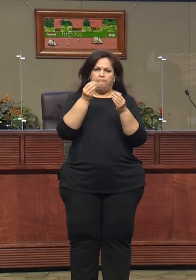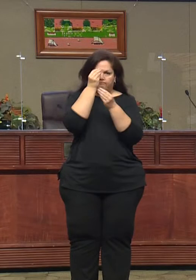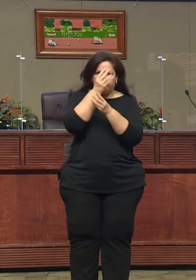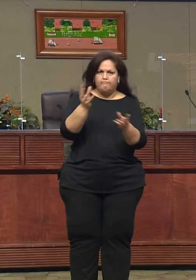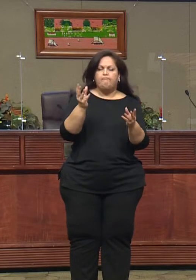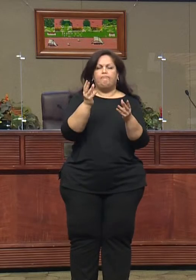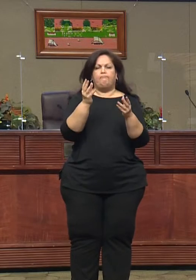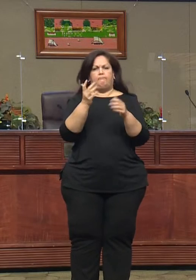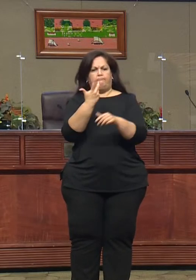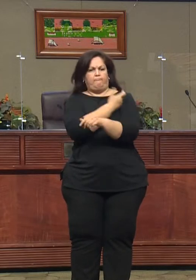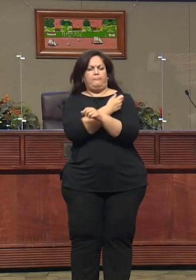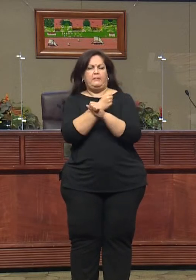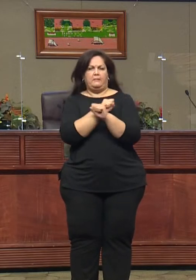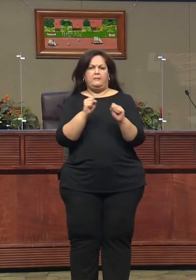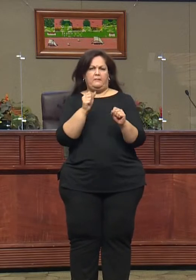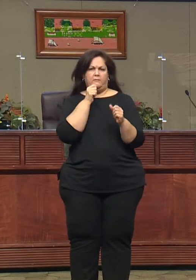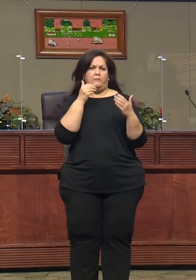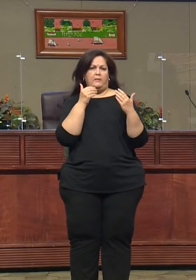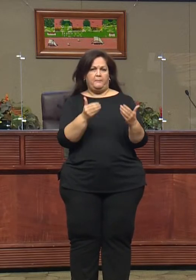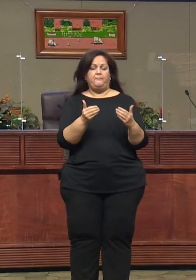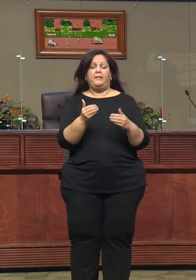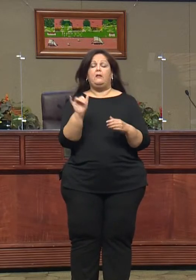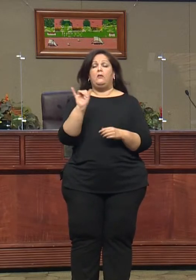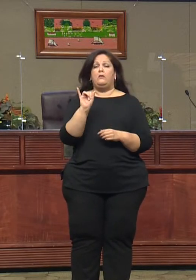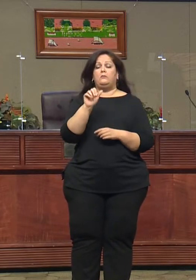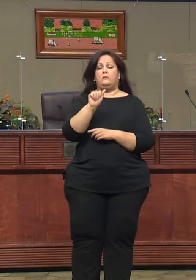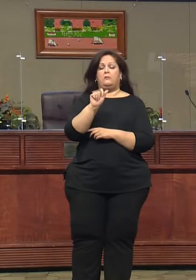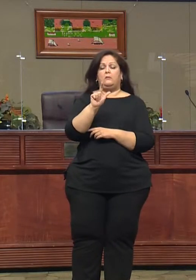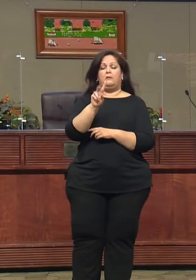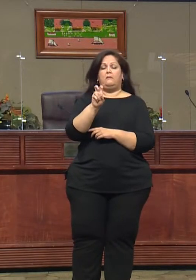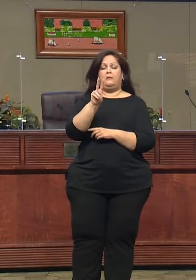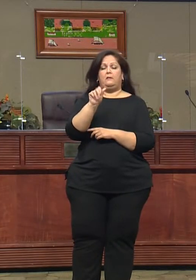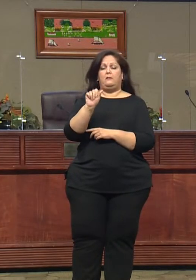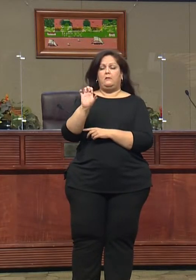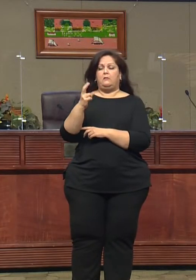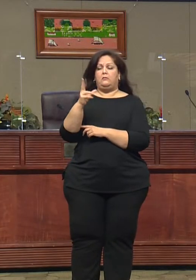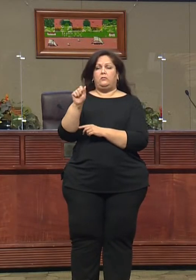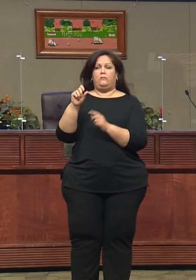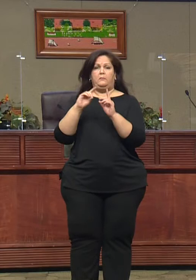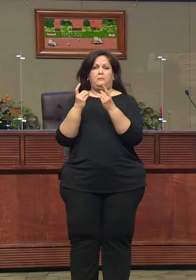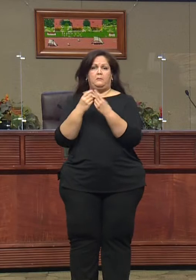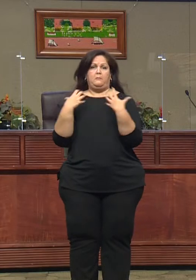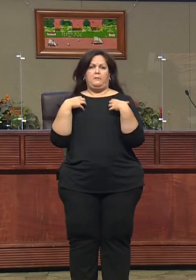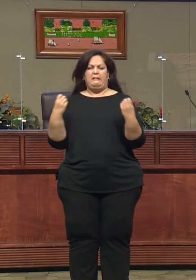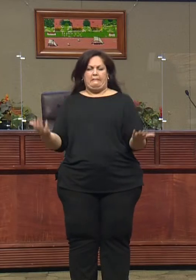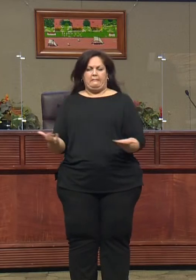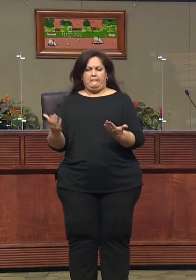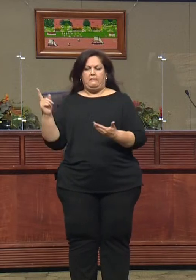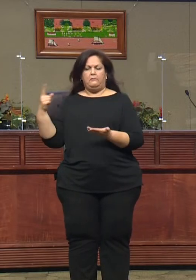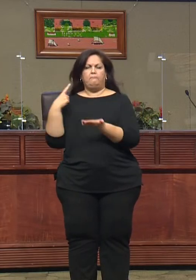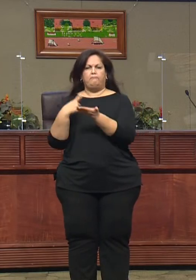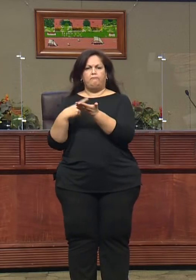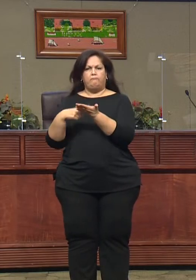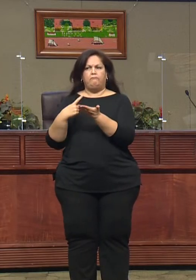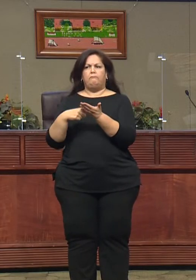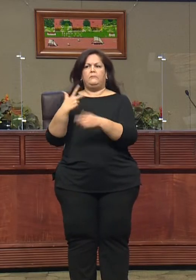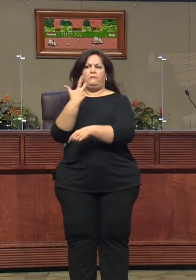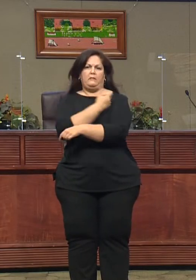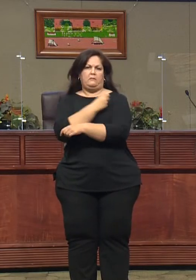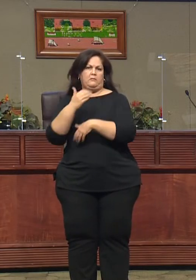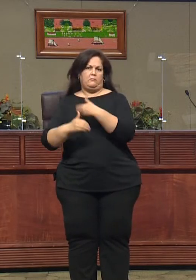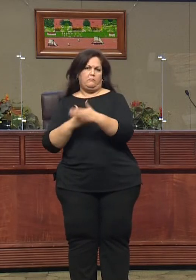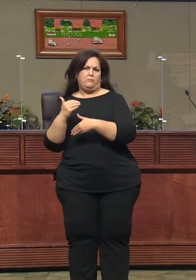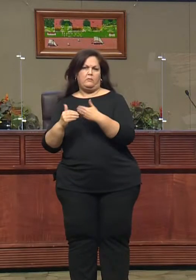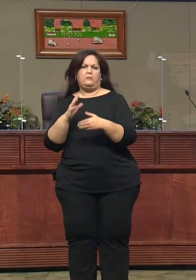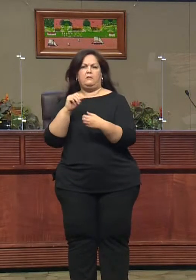us. However, Alvina Chu from the Florida Department of Health in Orange County is here to discuss the details on the vaccination process as well